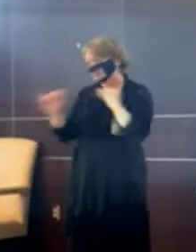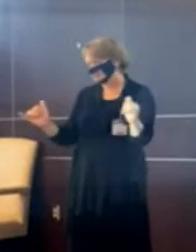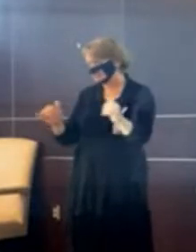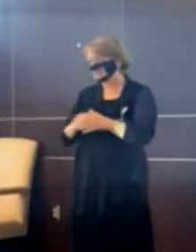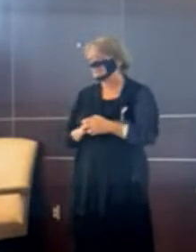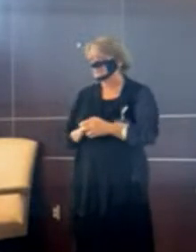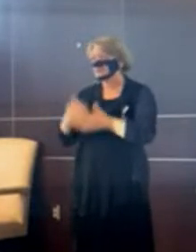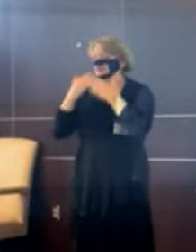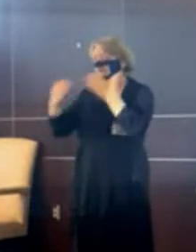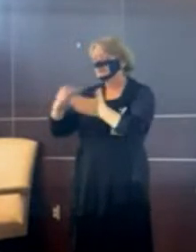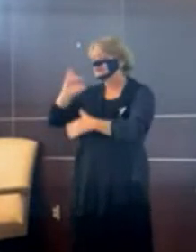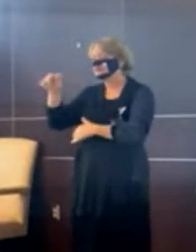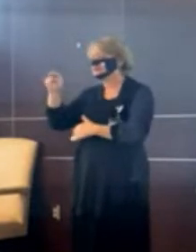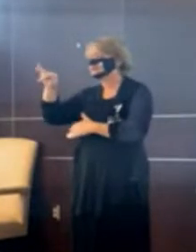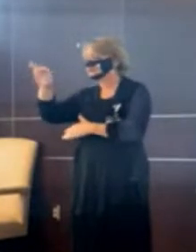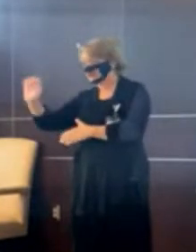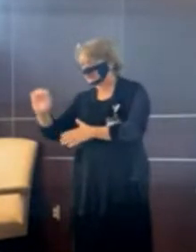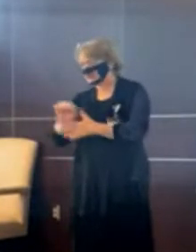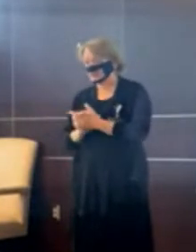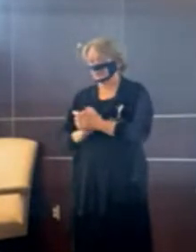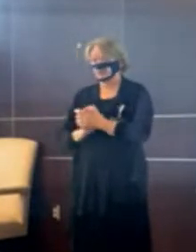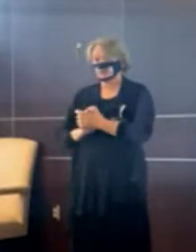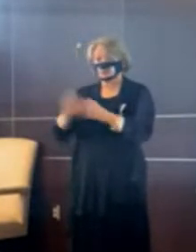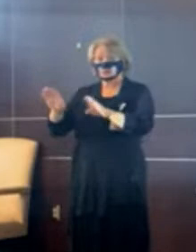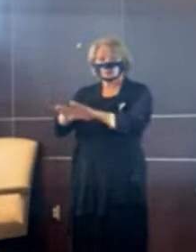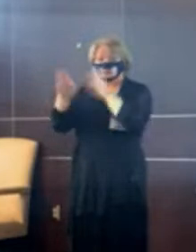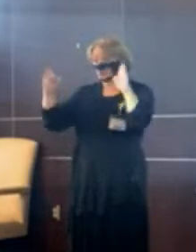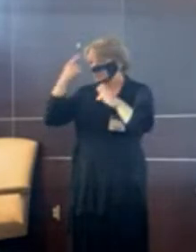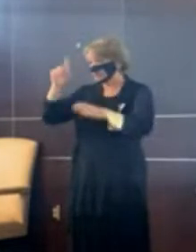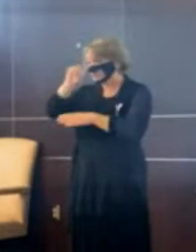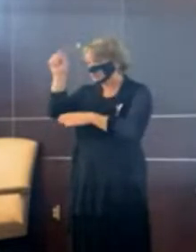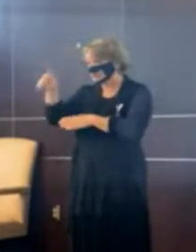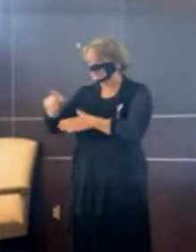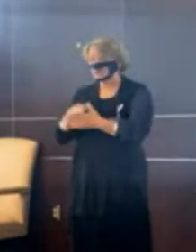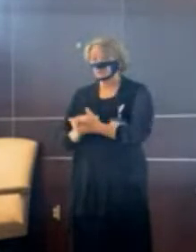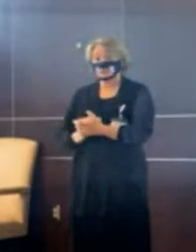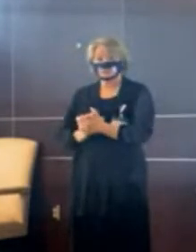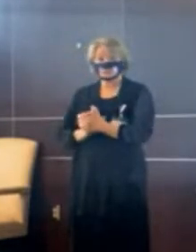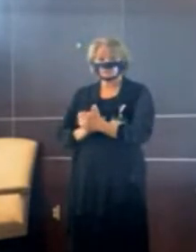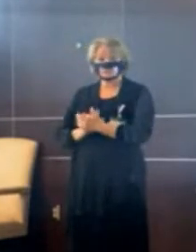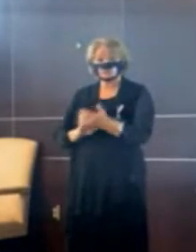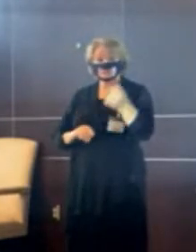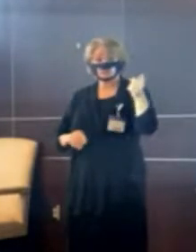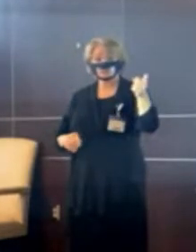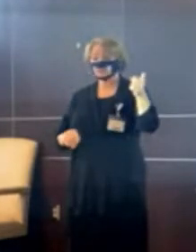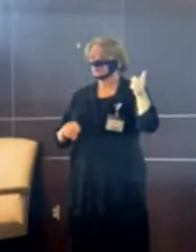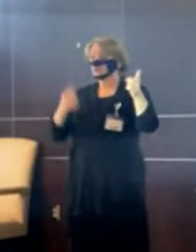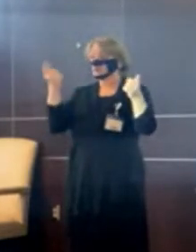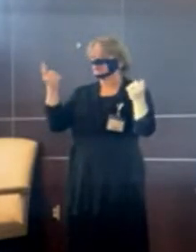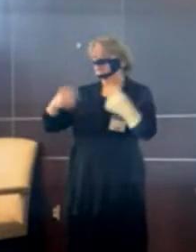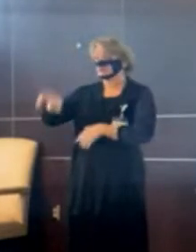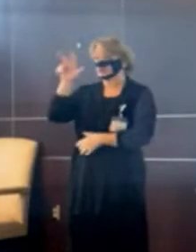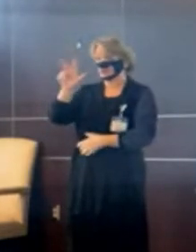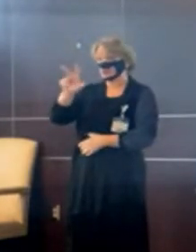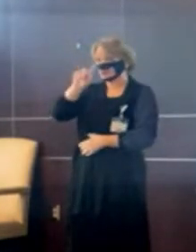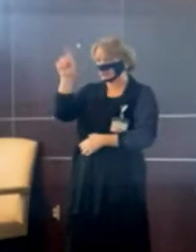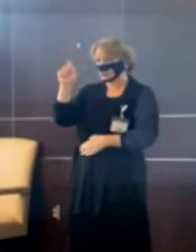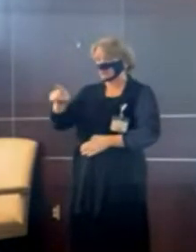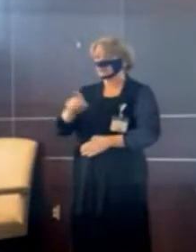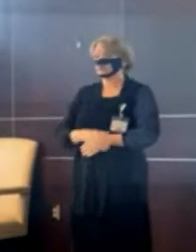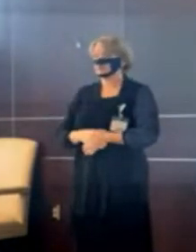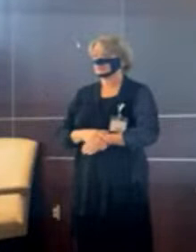Jamie. We can open it up for questions now. We're running a little ahead of schedule, so let's do 3 each. Start with